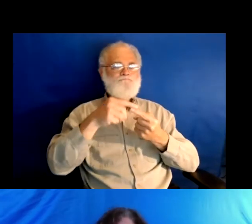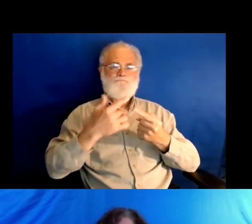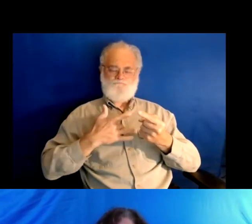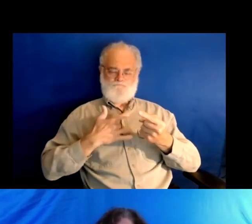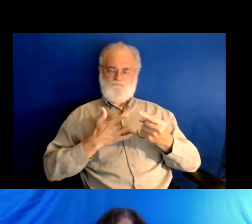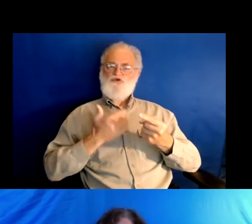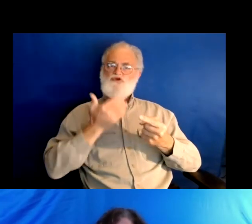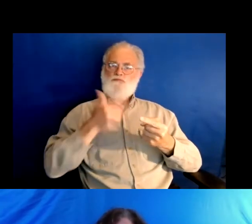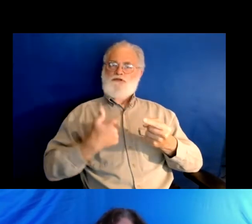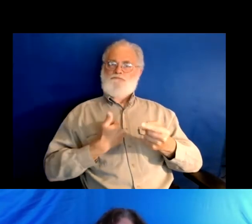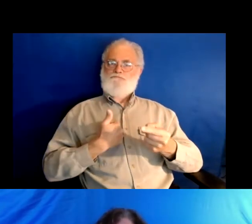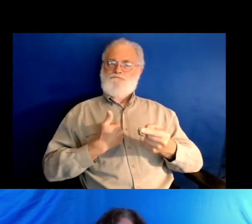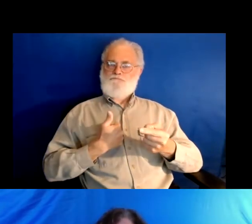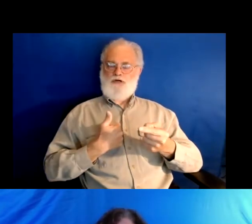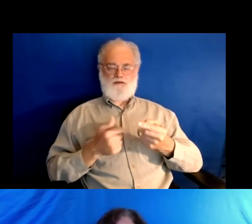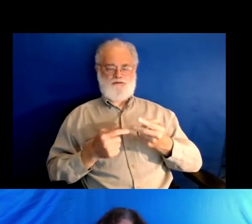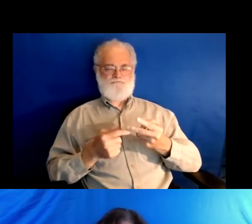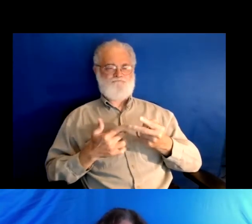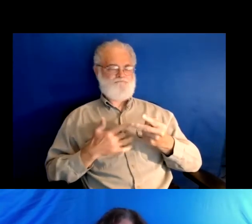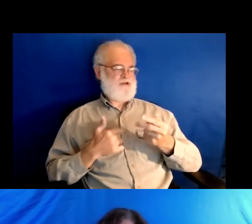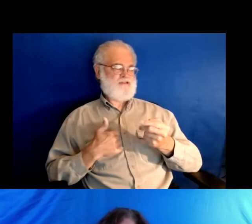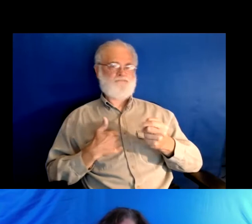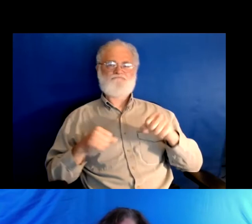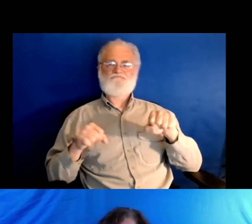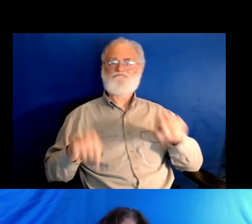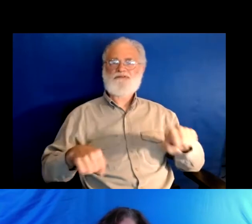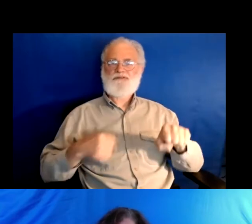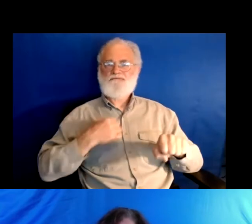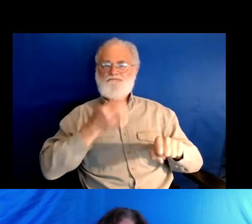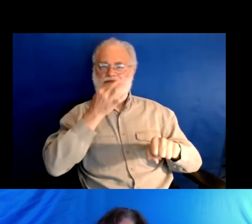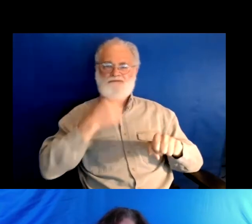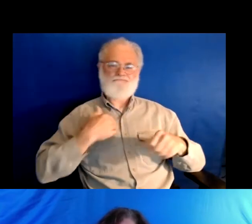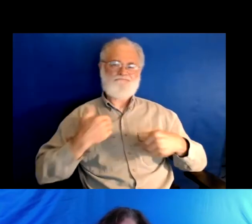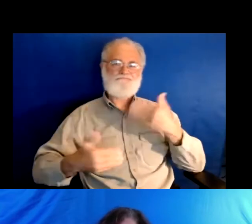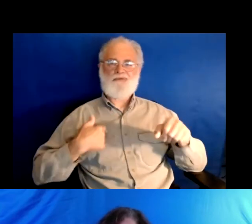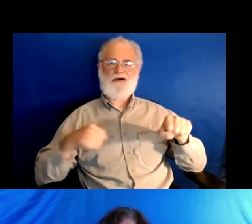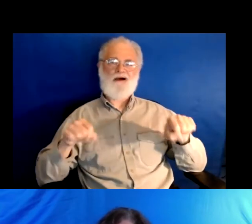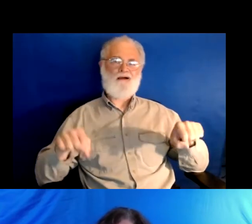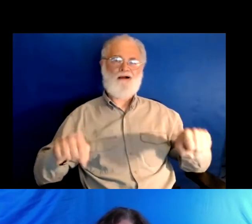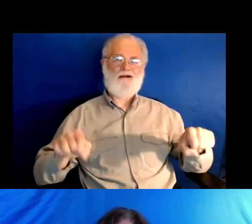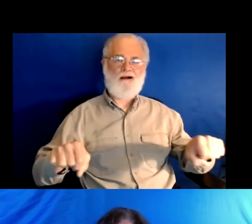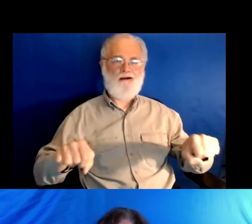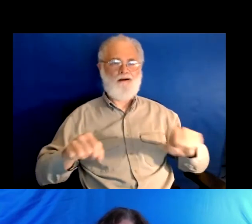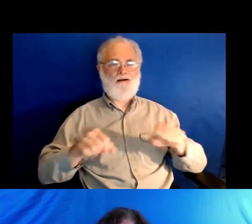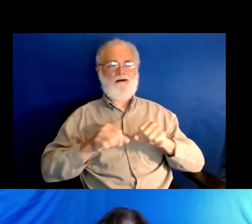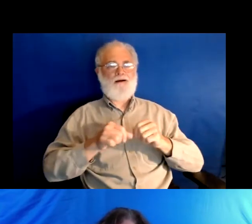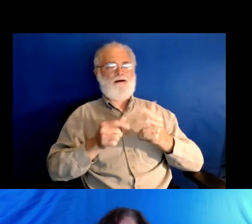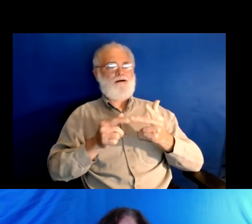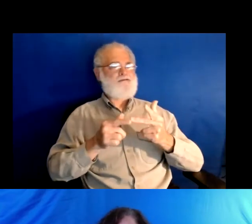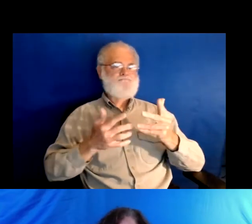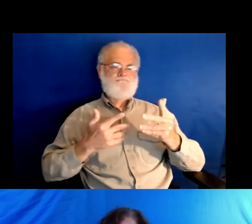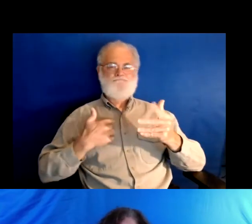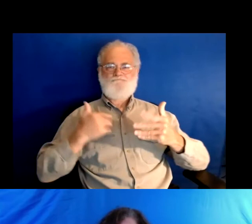And it includes feeling good about themselves. I can do it. I know